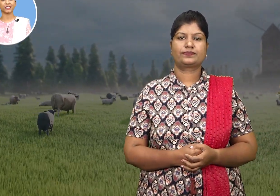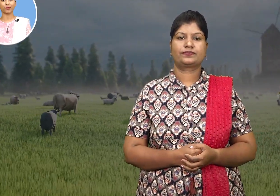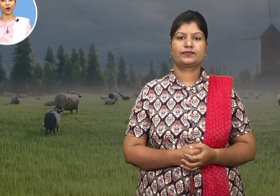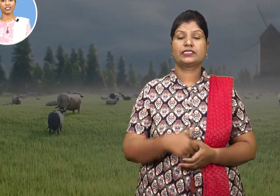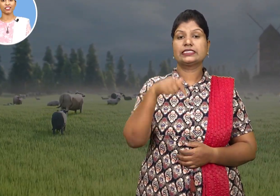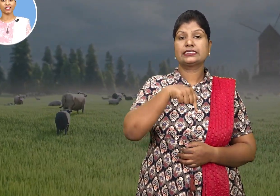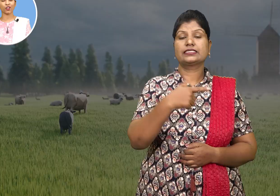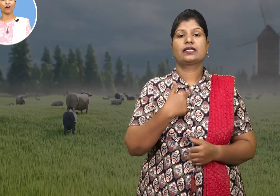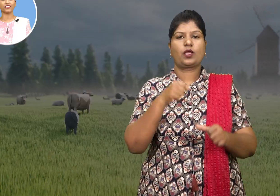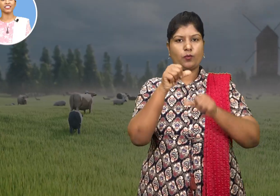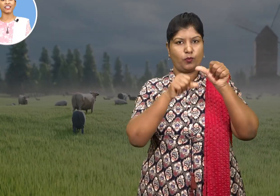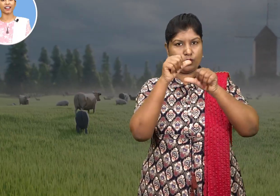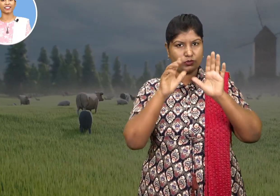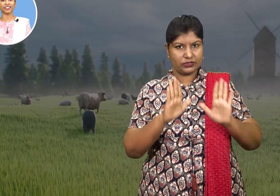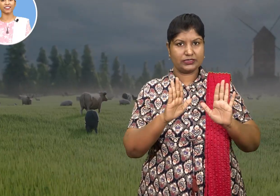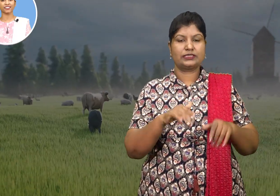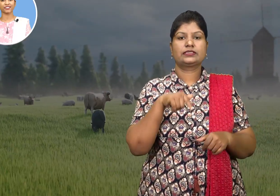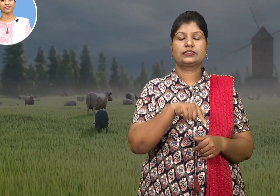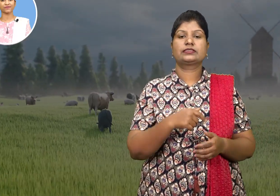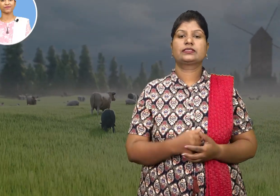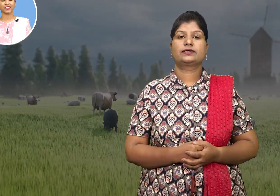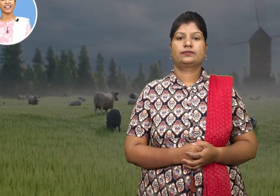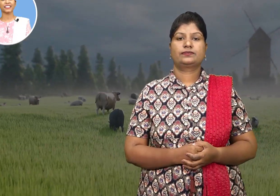This is the process of destructing